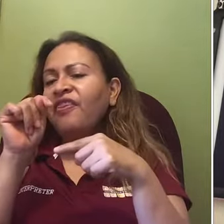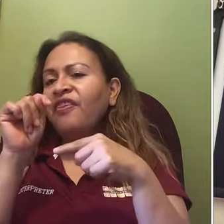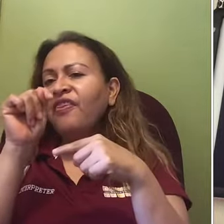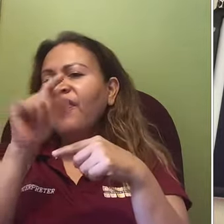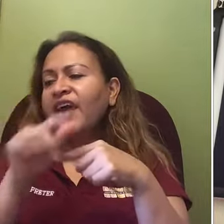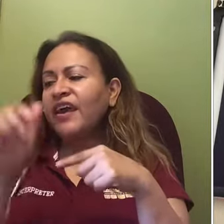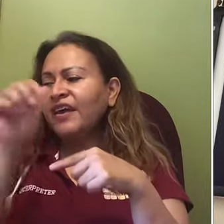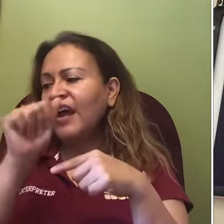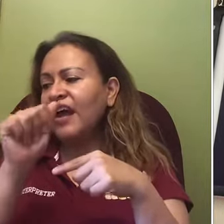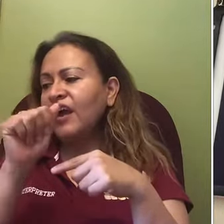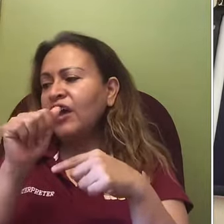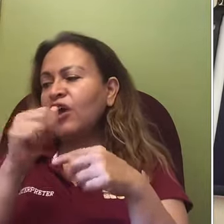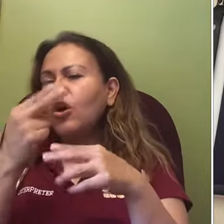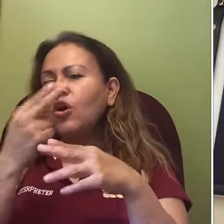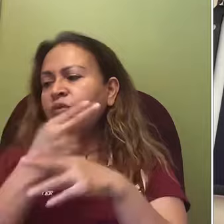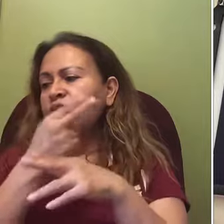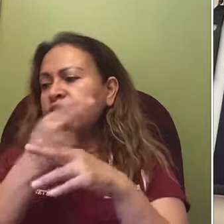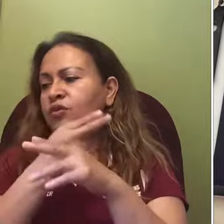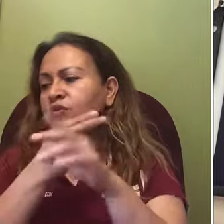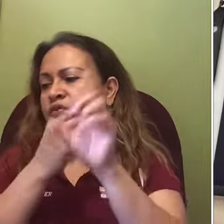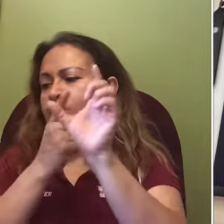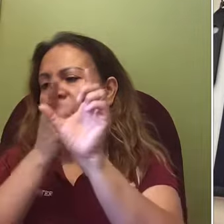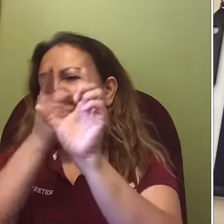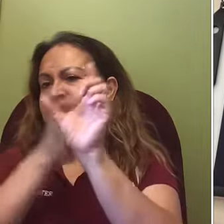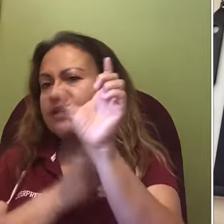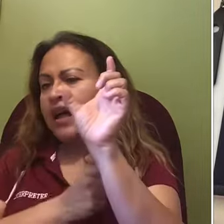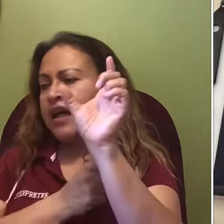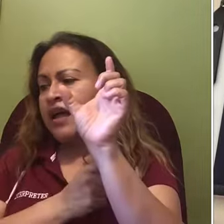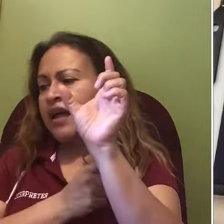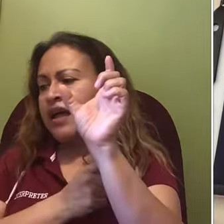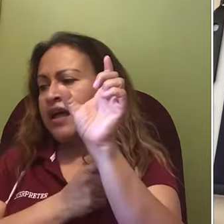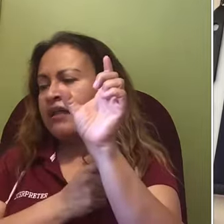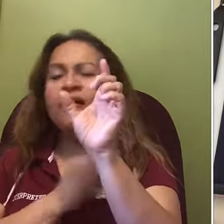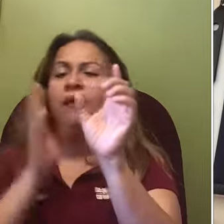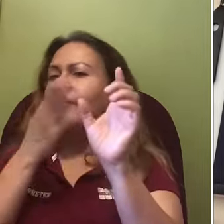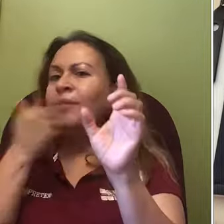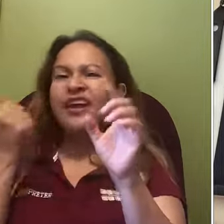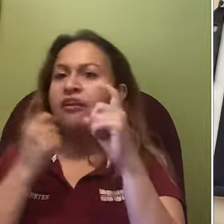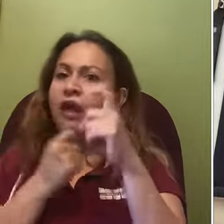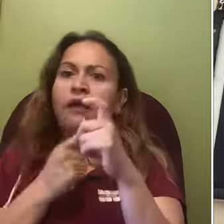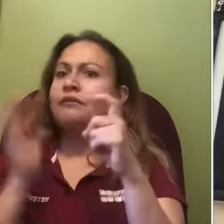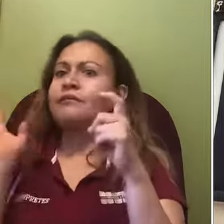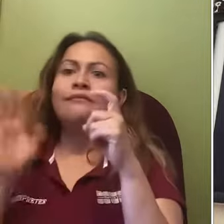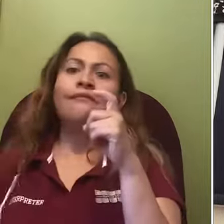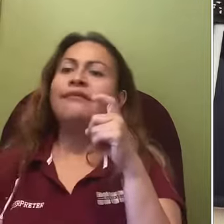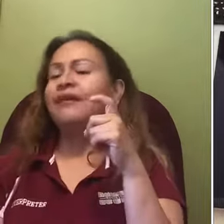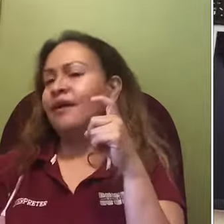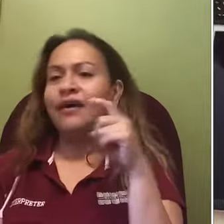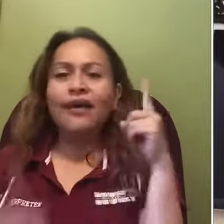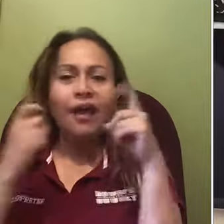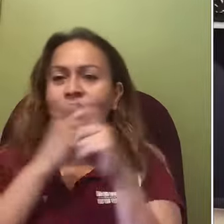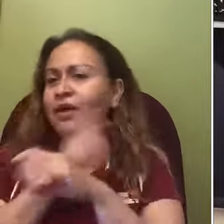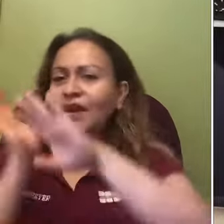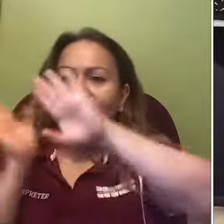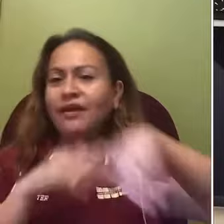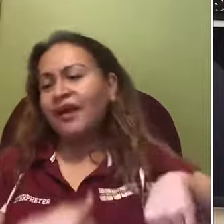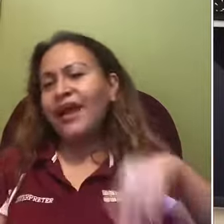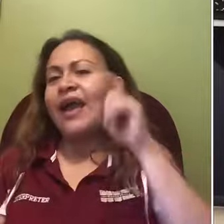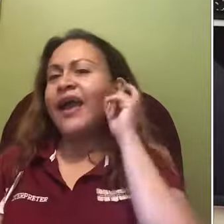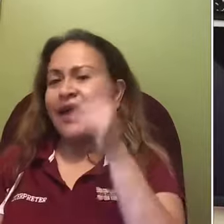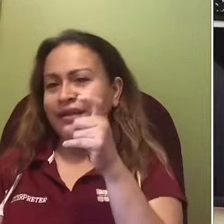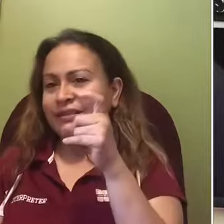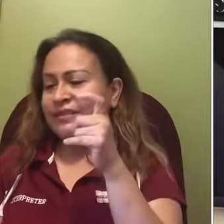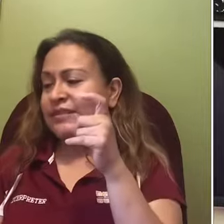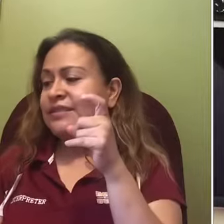let's use xi. Actually, even instead of xi, let me just simplify it. Let me call this angle x. Let's call that angle x. So let's figure out the trig functions